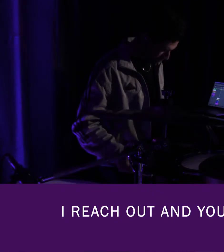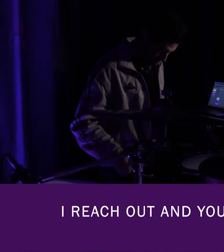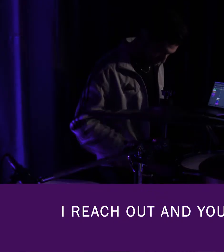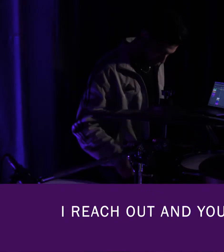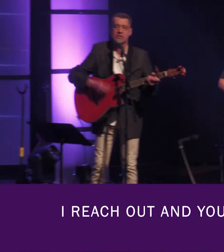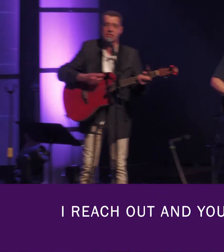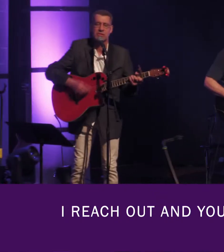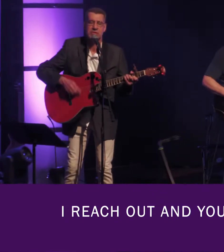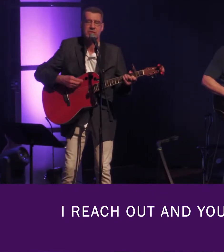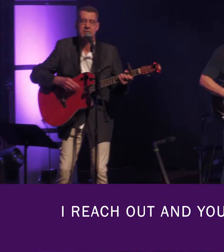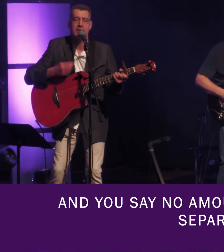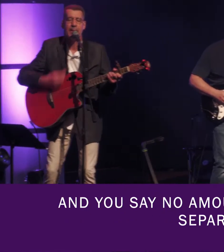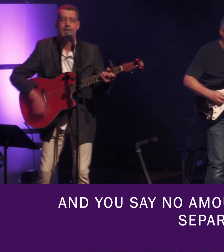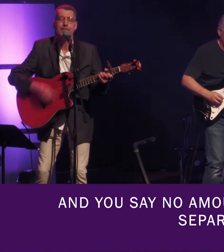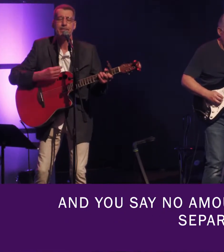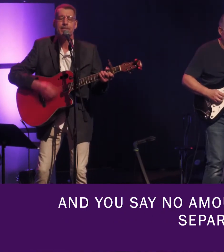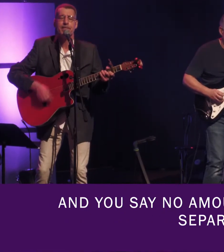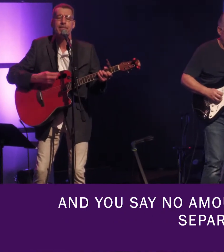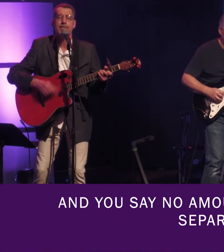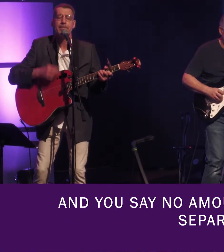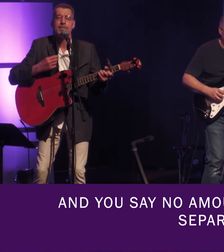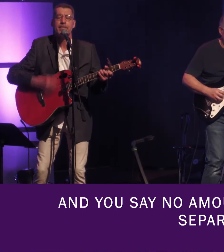the dust.